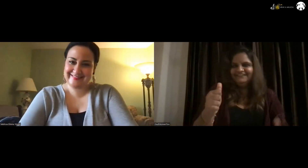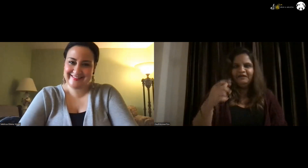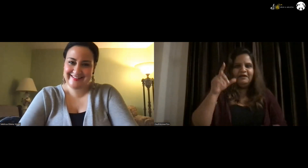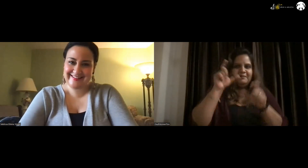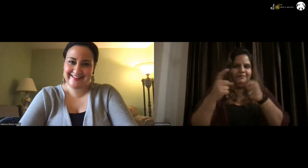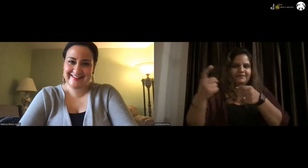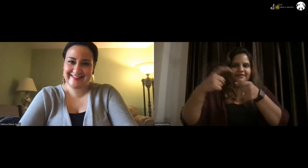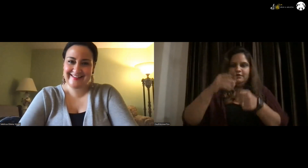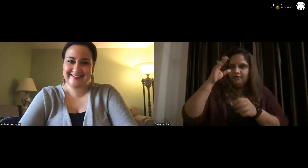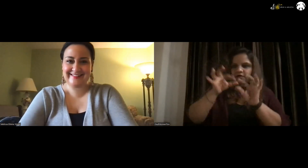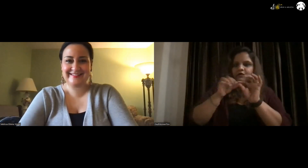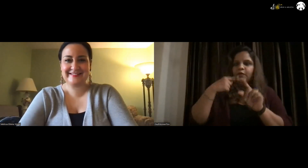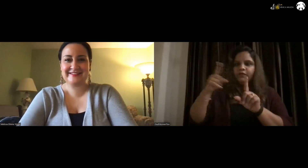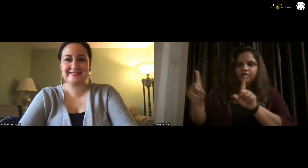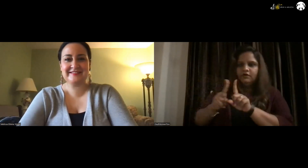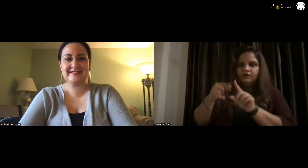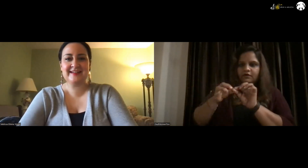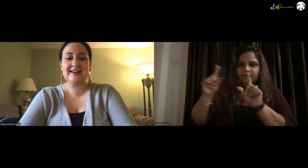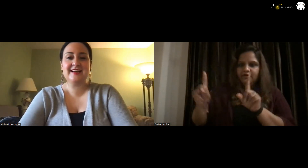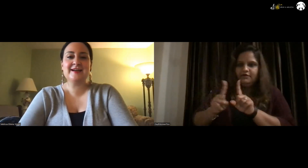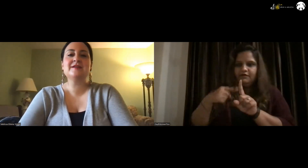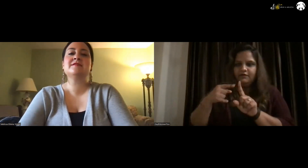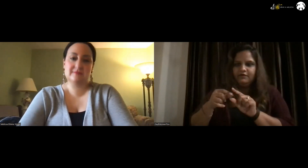Hello. Hi, Melissa. Uh,